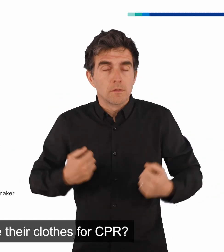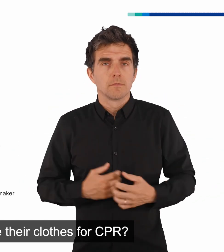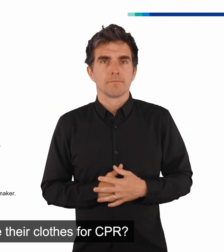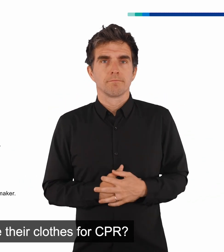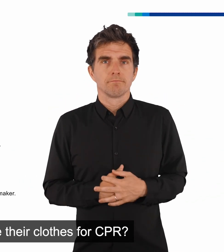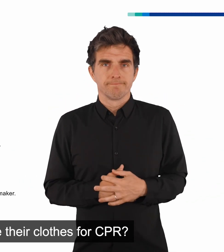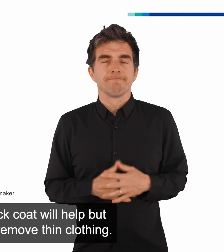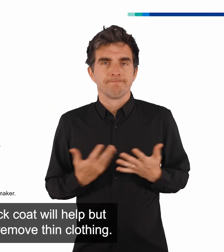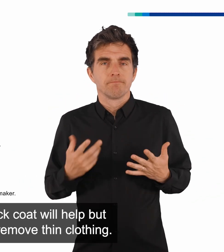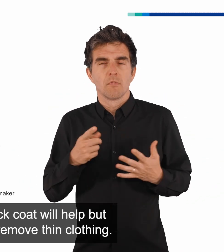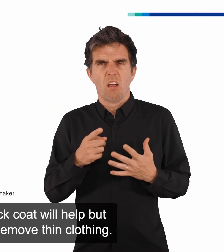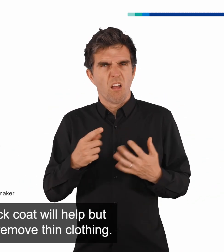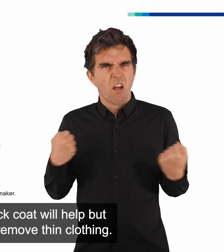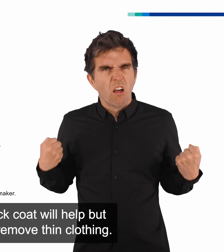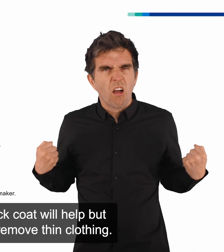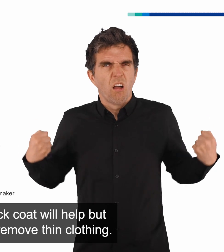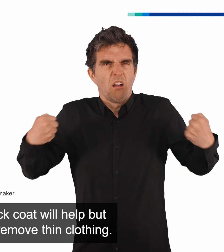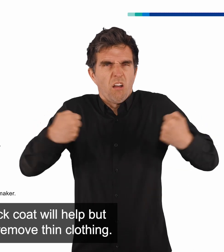Can I injure someone doing CPR?